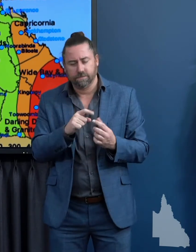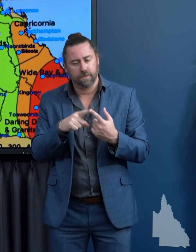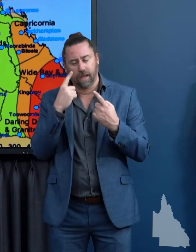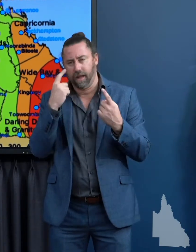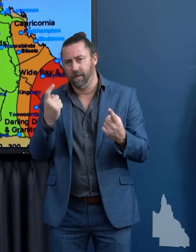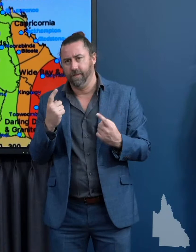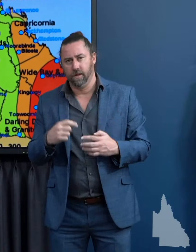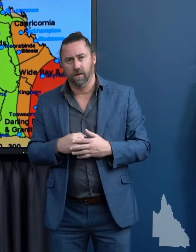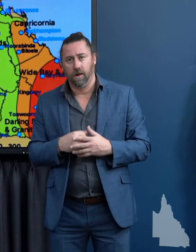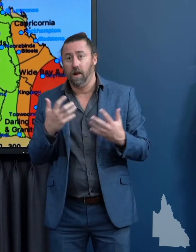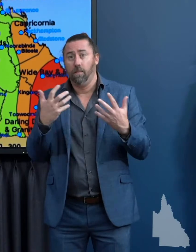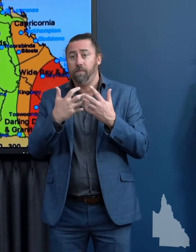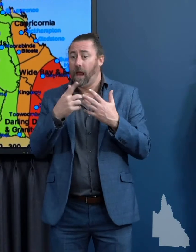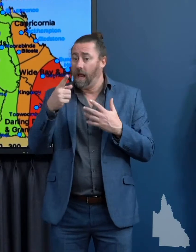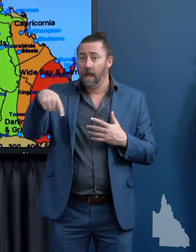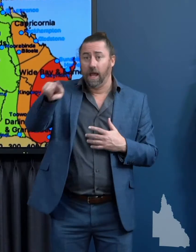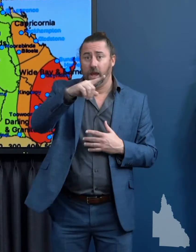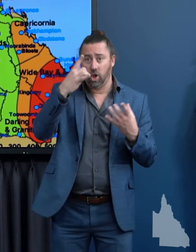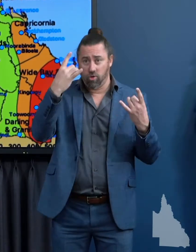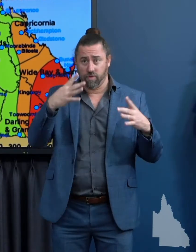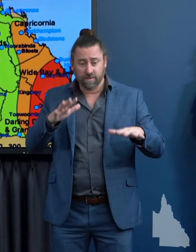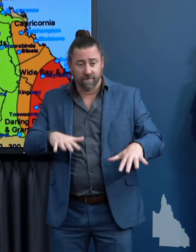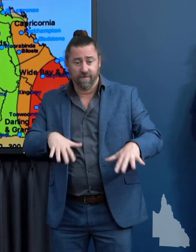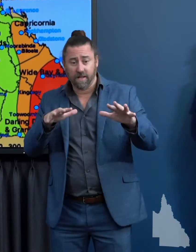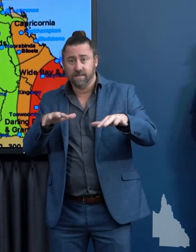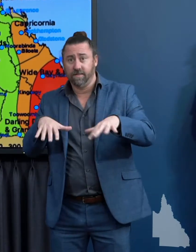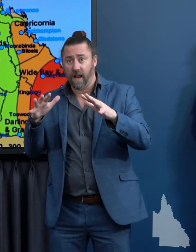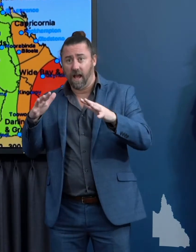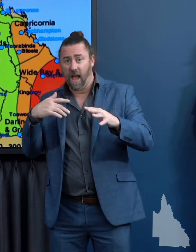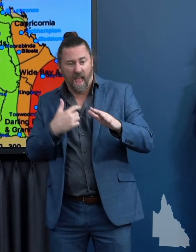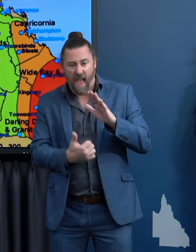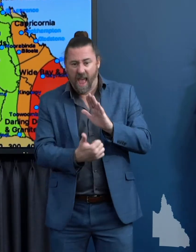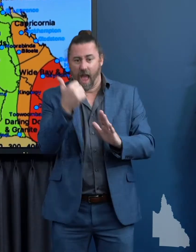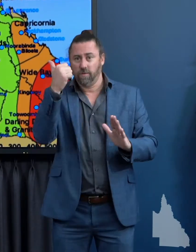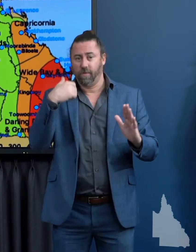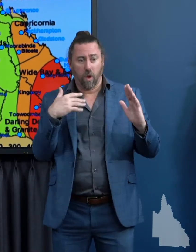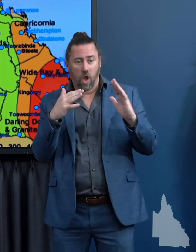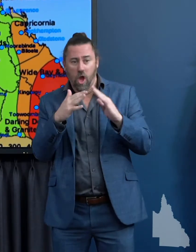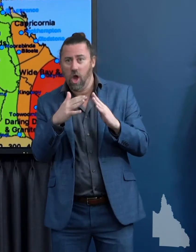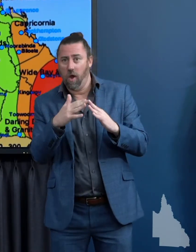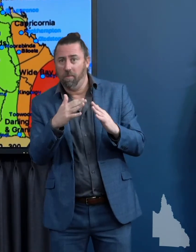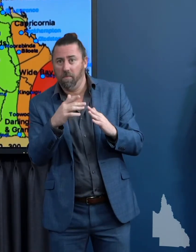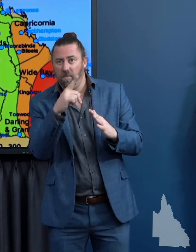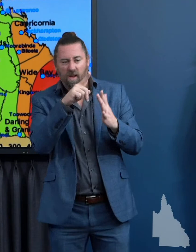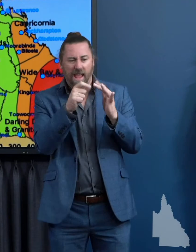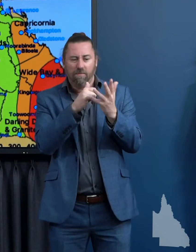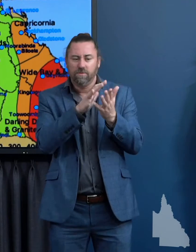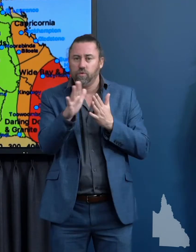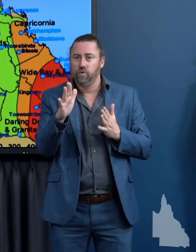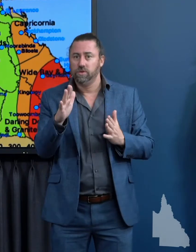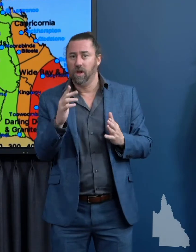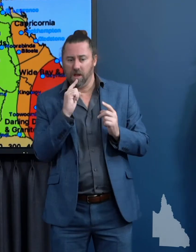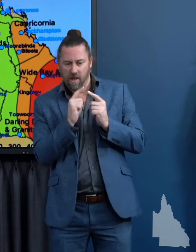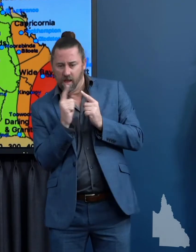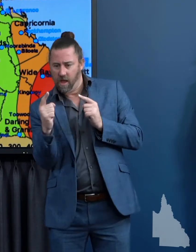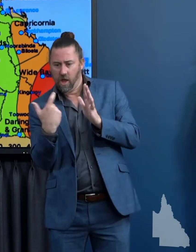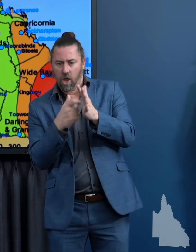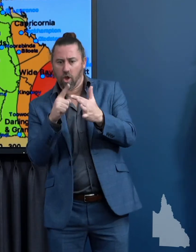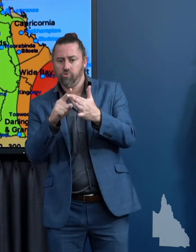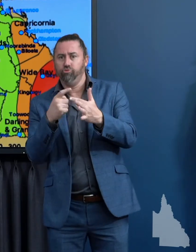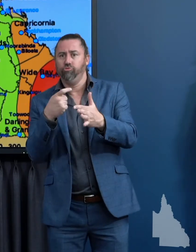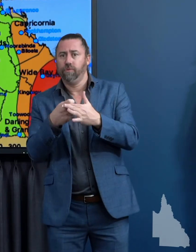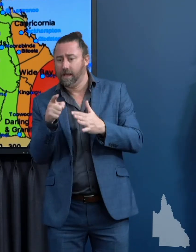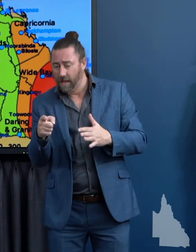already been heavily impacted and are evacuated, and it's been touched on a couple of times, around those creek areas that will be impacted